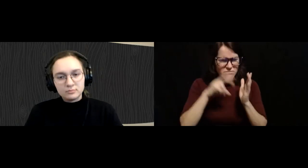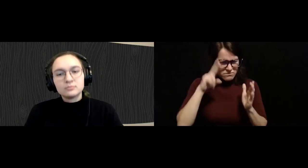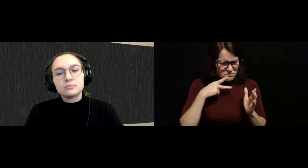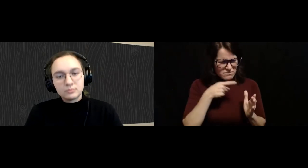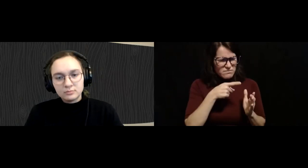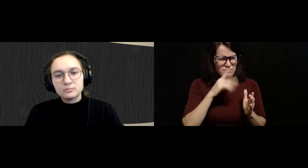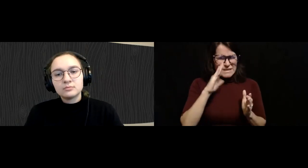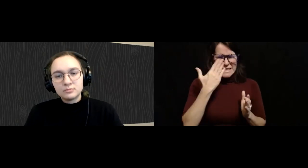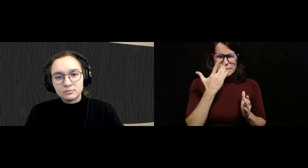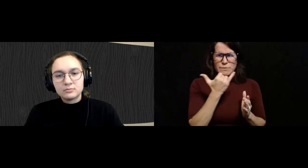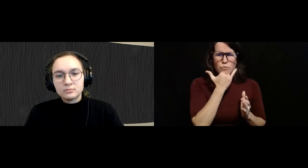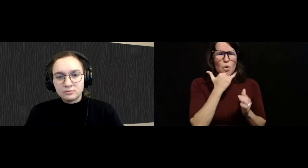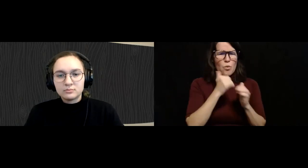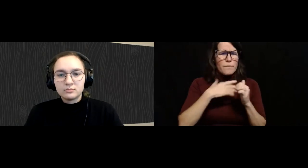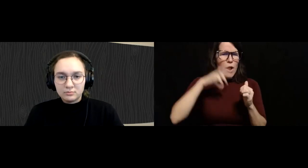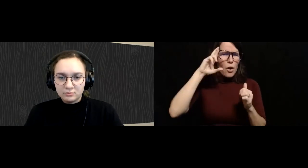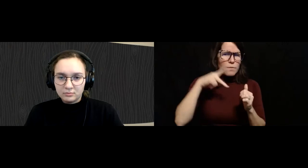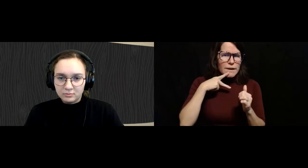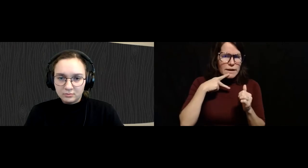to detect retinitis pigmentosa or RP.